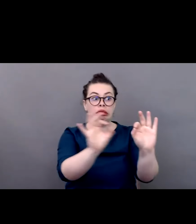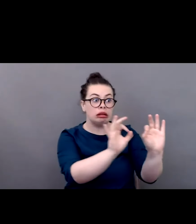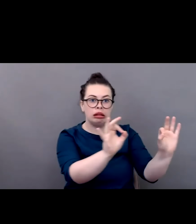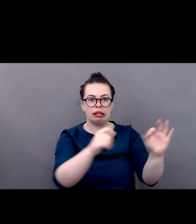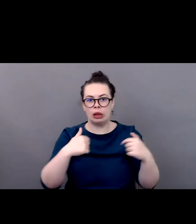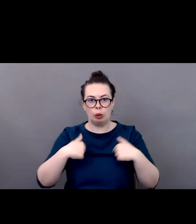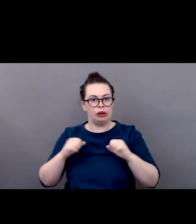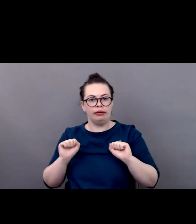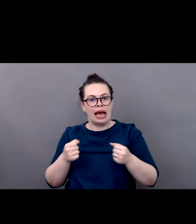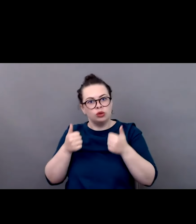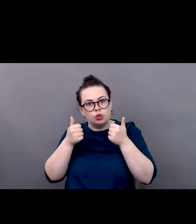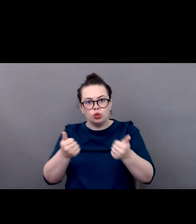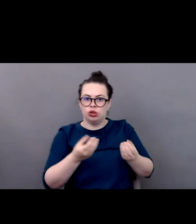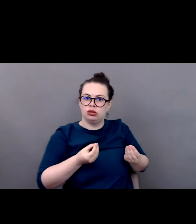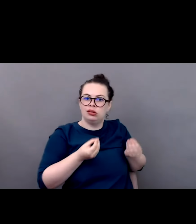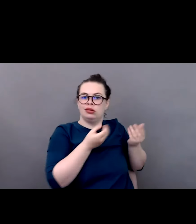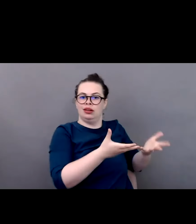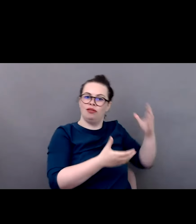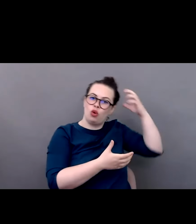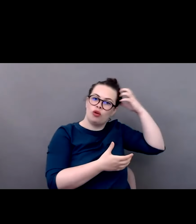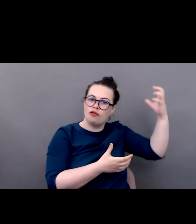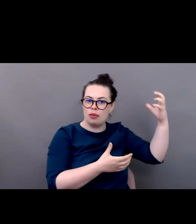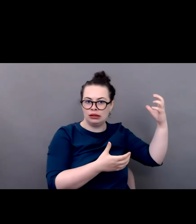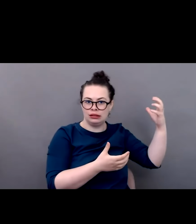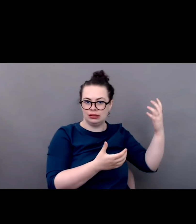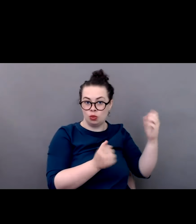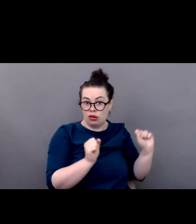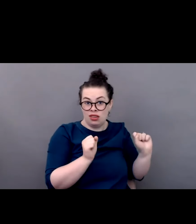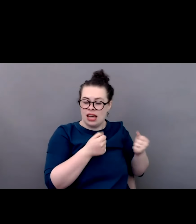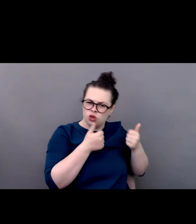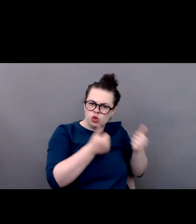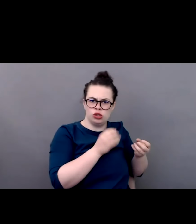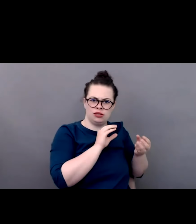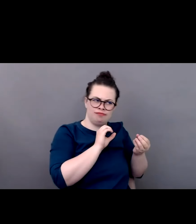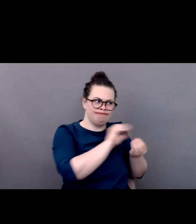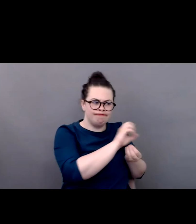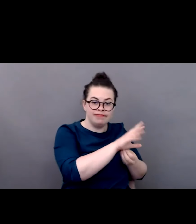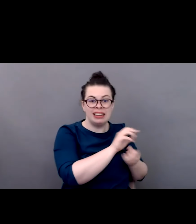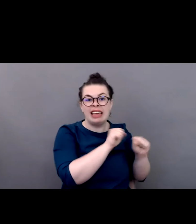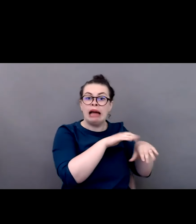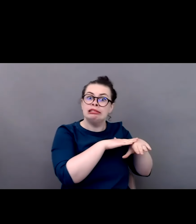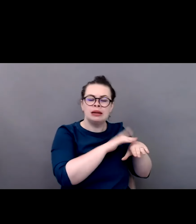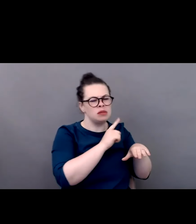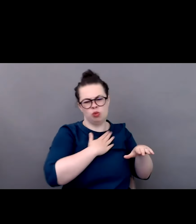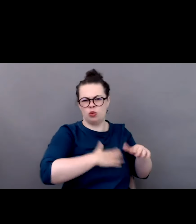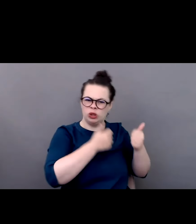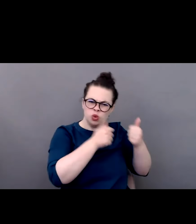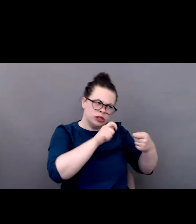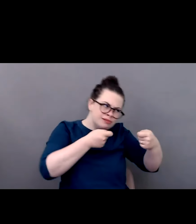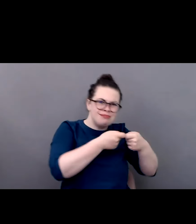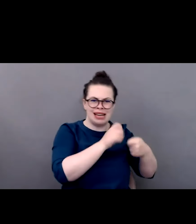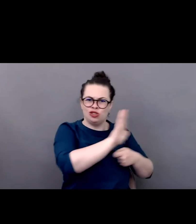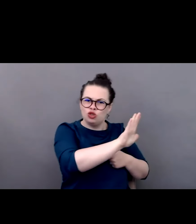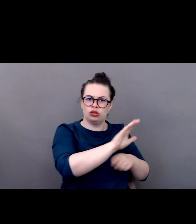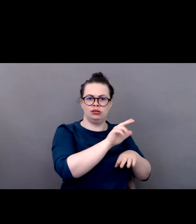the well-founded and very relevant and well-tailored, country-tailored concluding observations